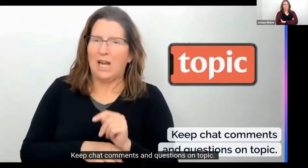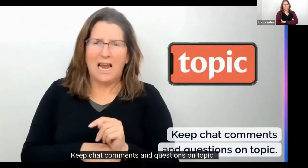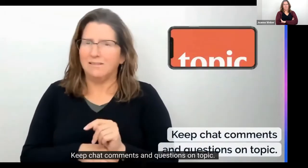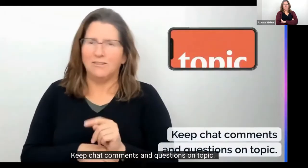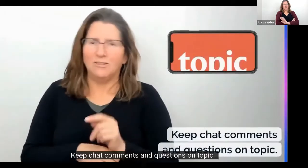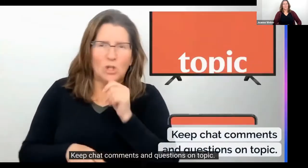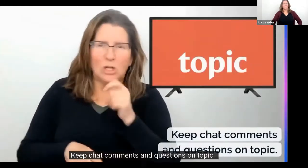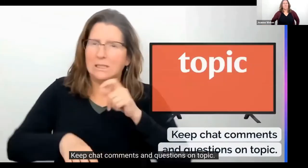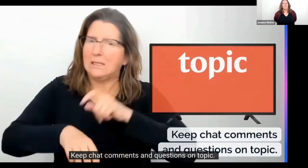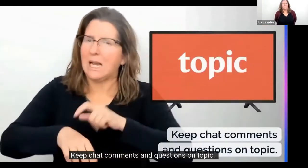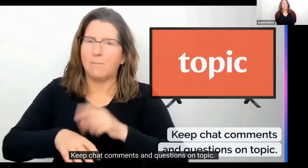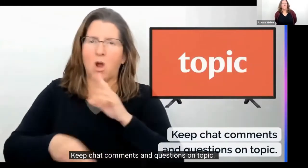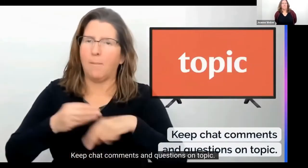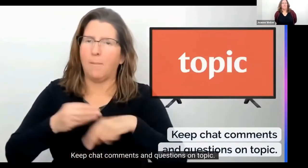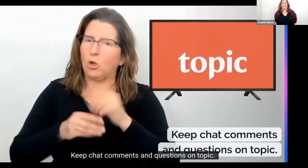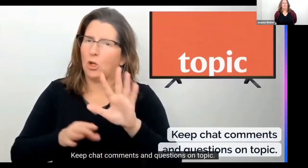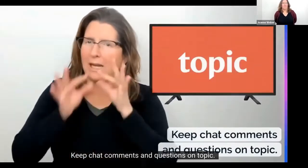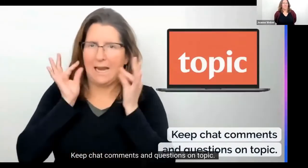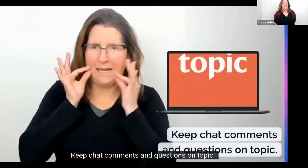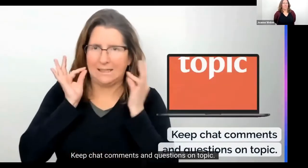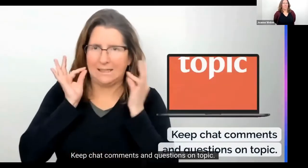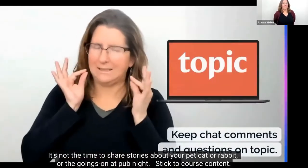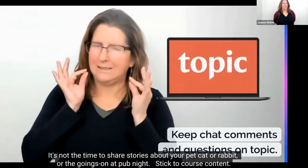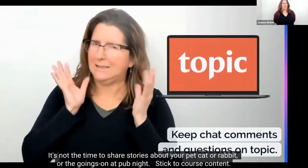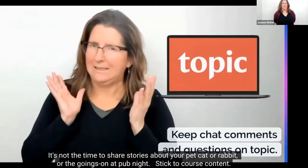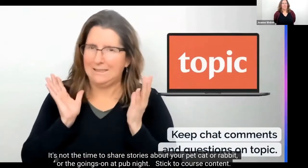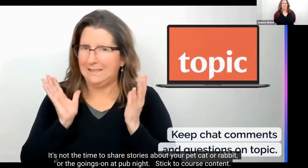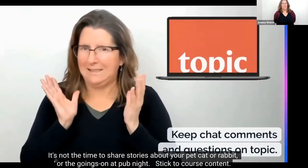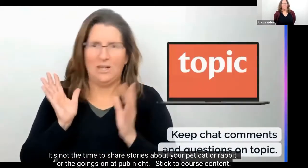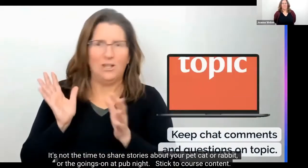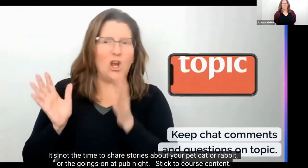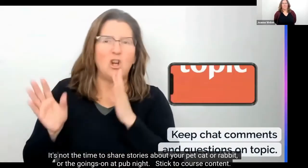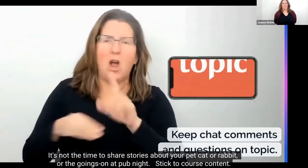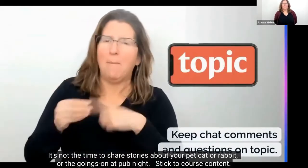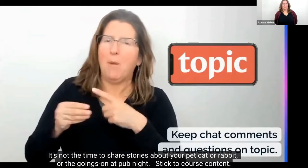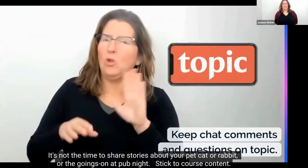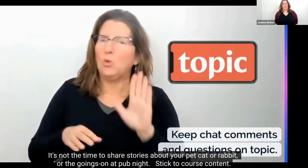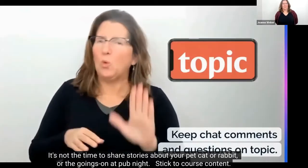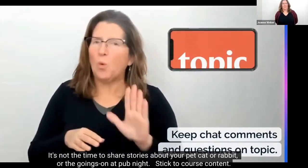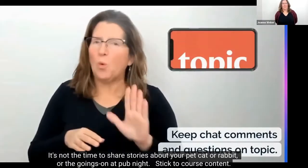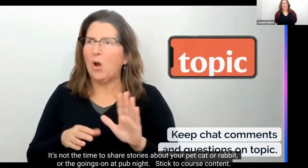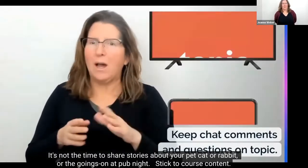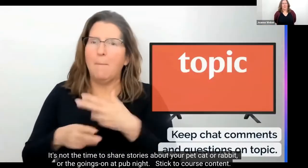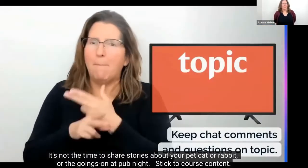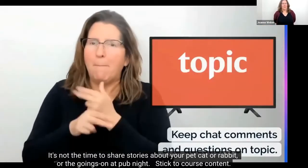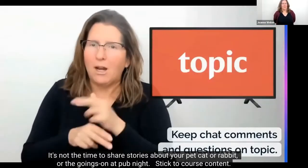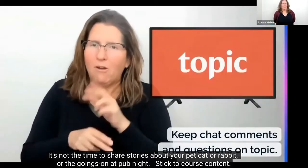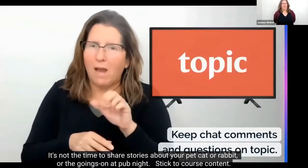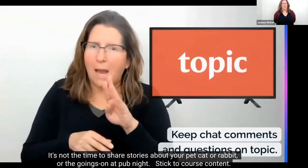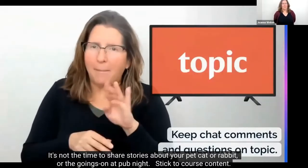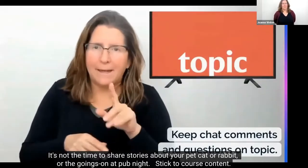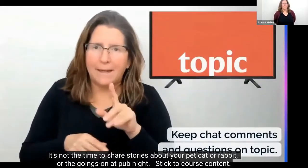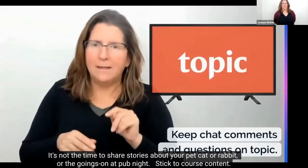Keep chat comments and questions on topic. It's not the time to share stories about your pet cat